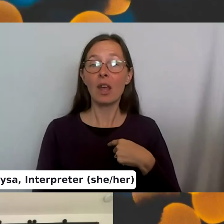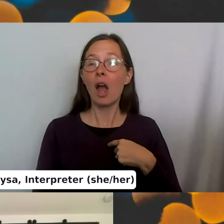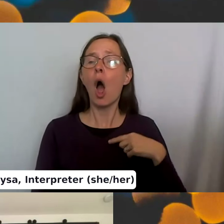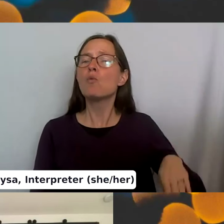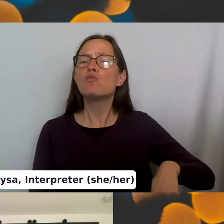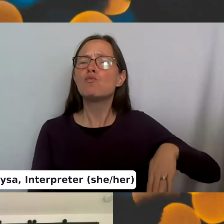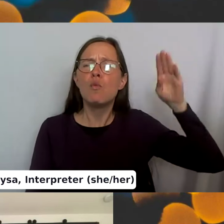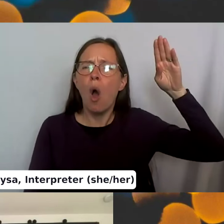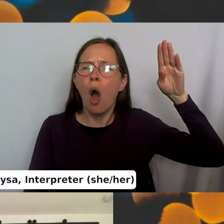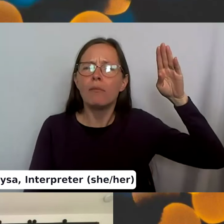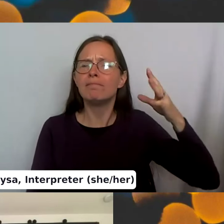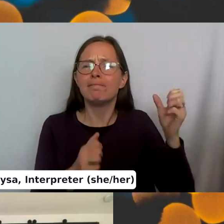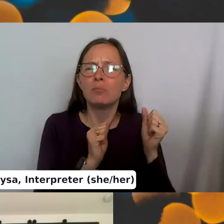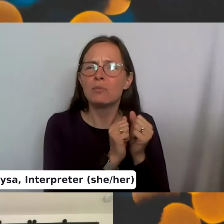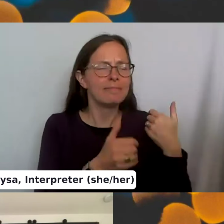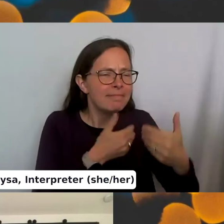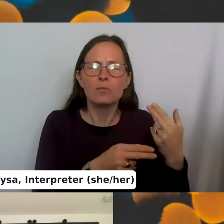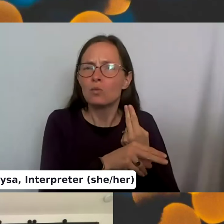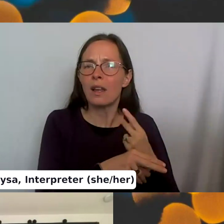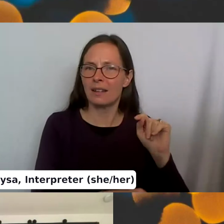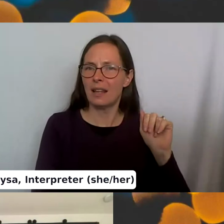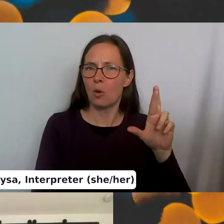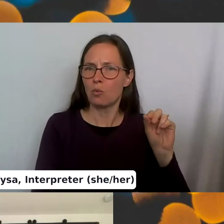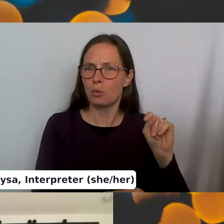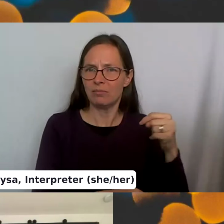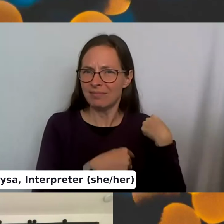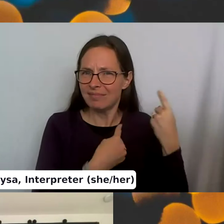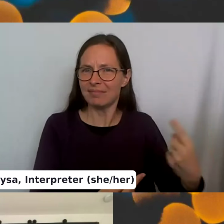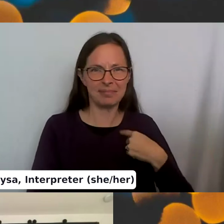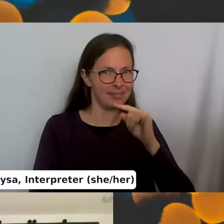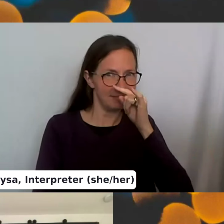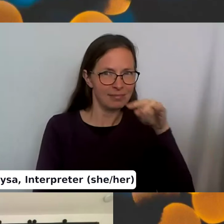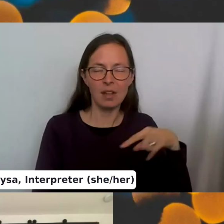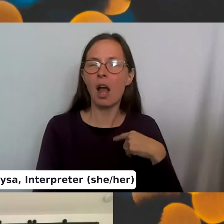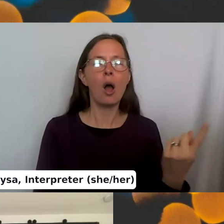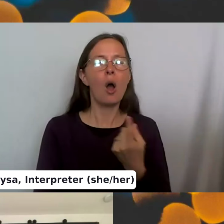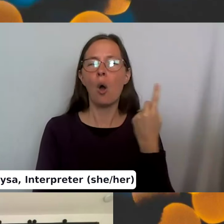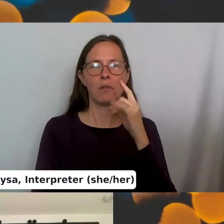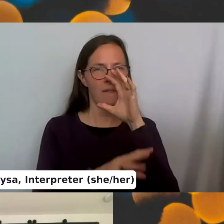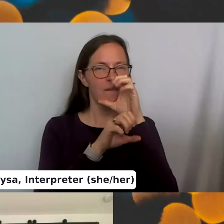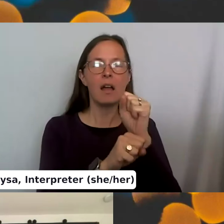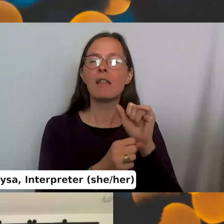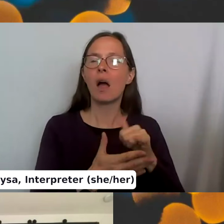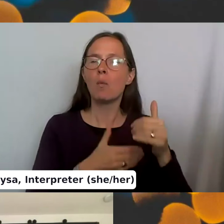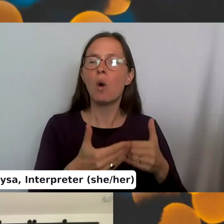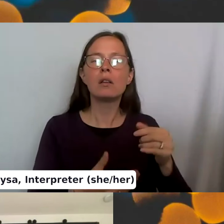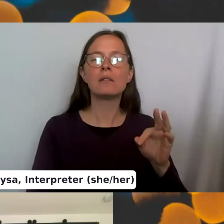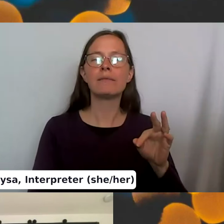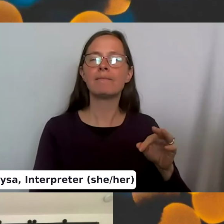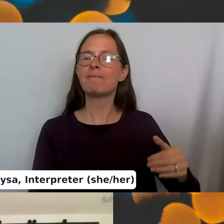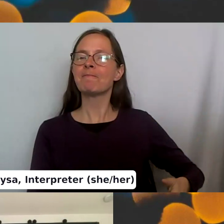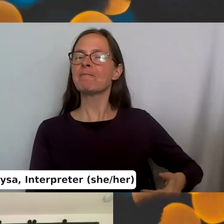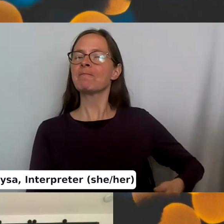around tarot since I was a kid, and I'm always fascinated by the process of intuition, the process